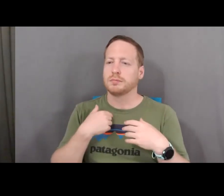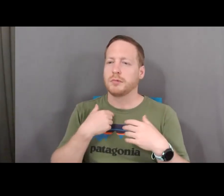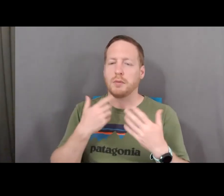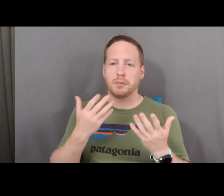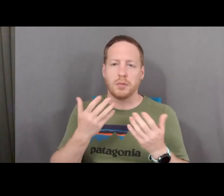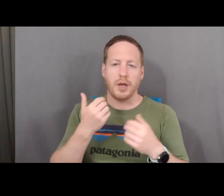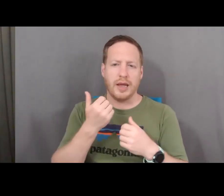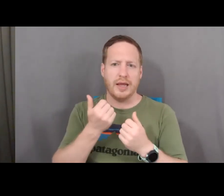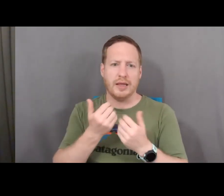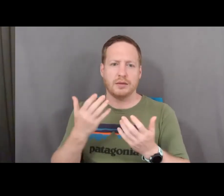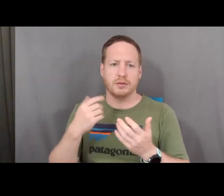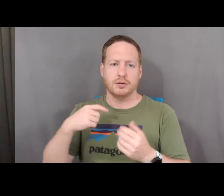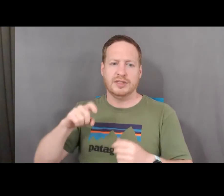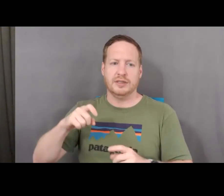and other things that